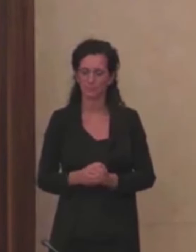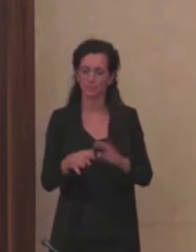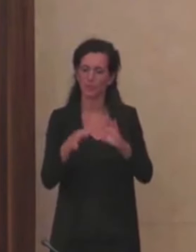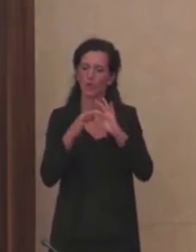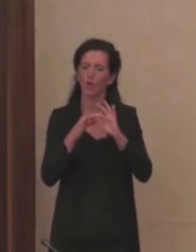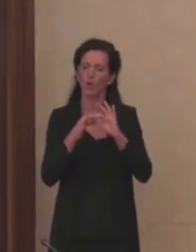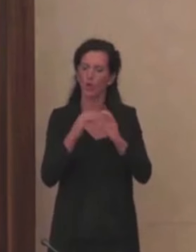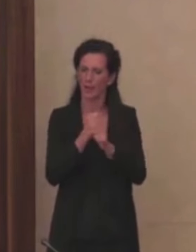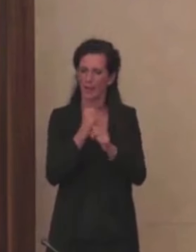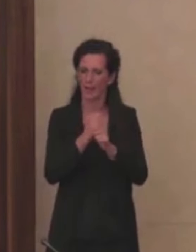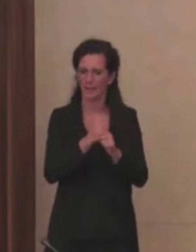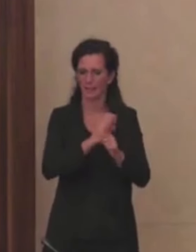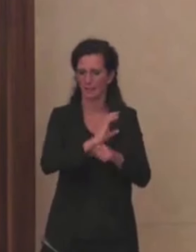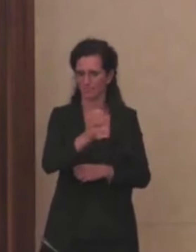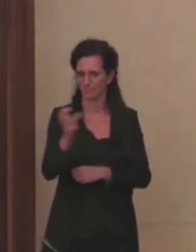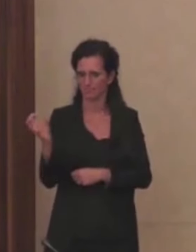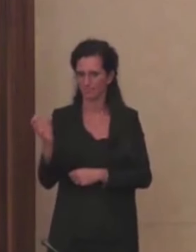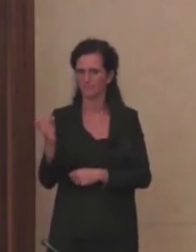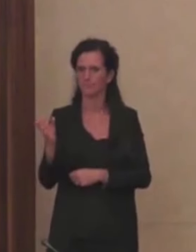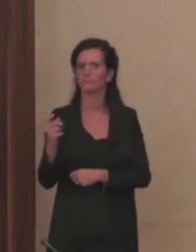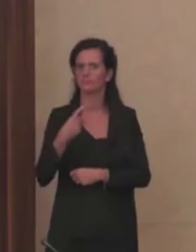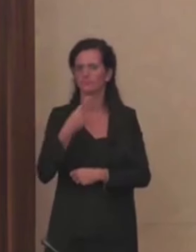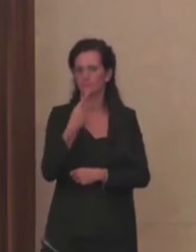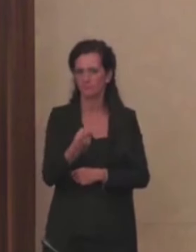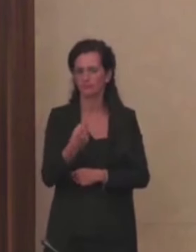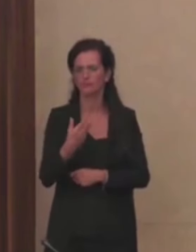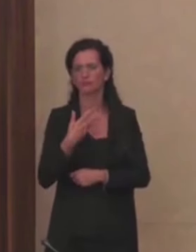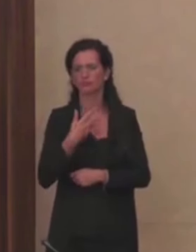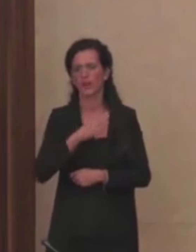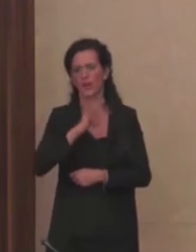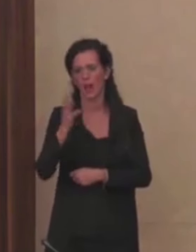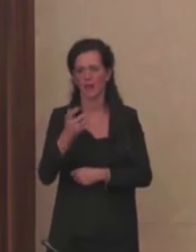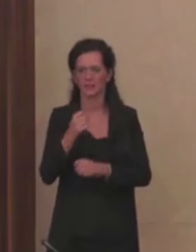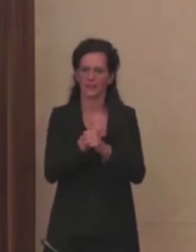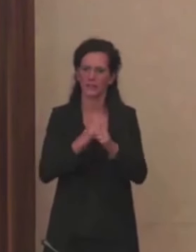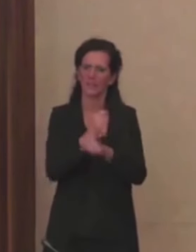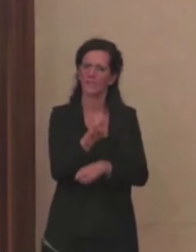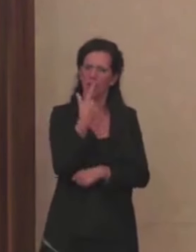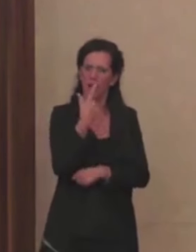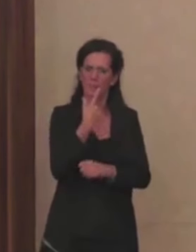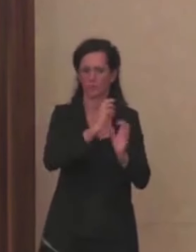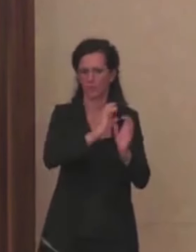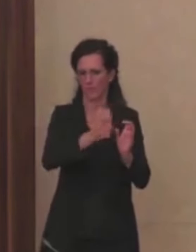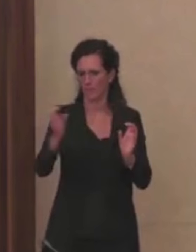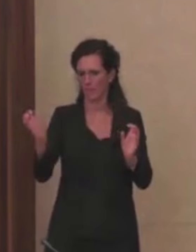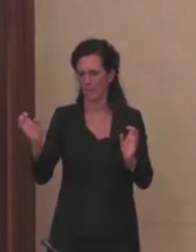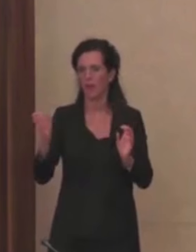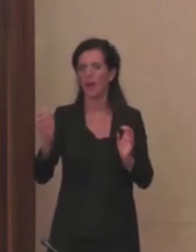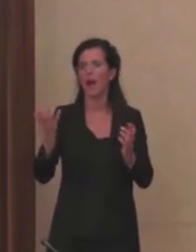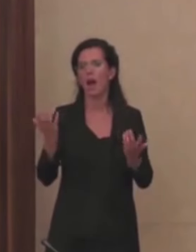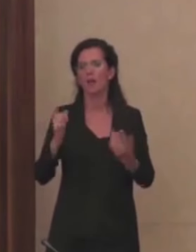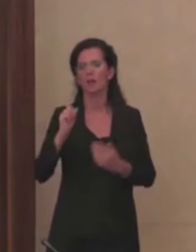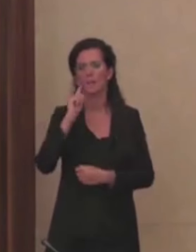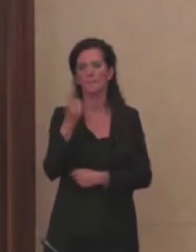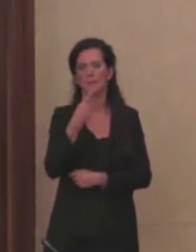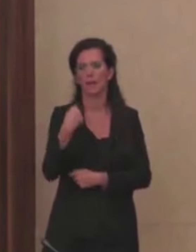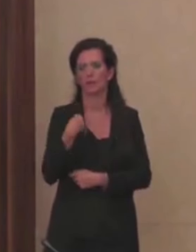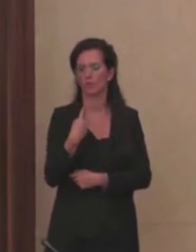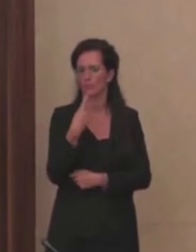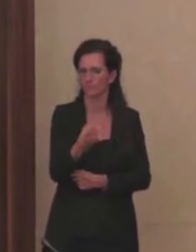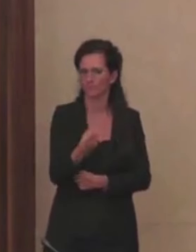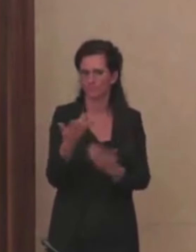Many colleagues have already spoke about these drugs, so I would like to talk about the costs.